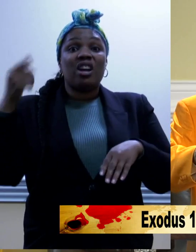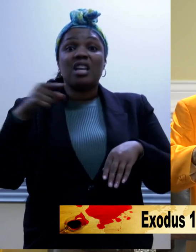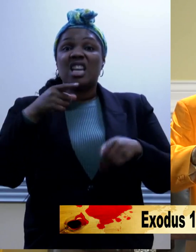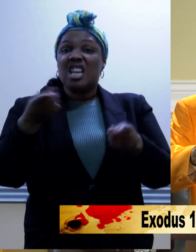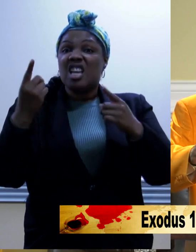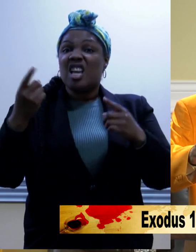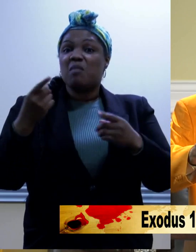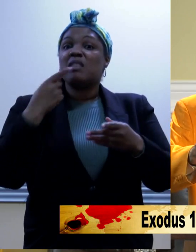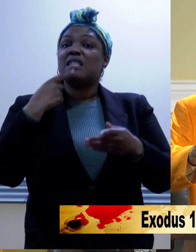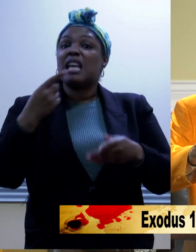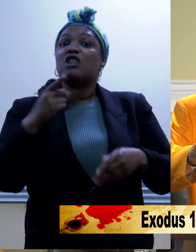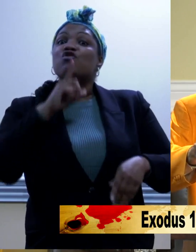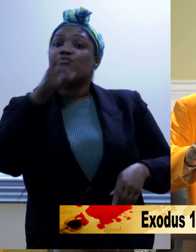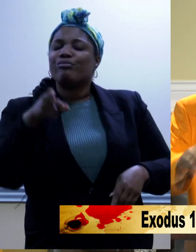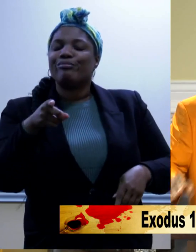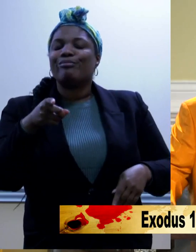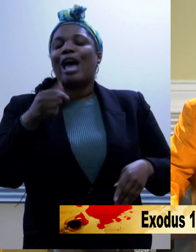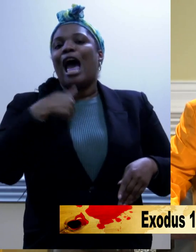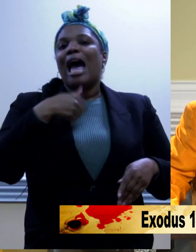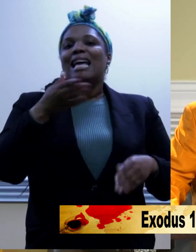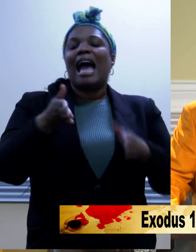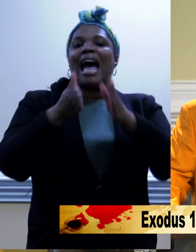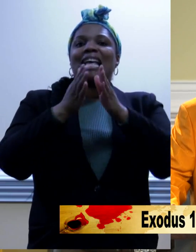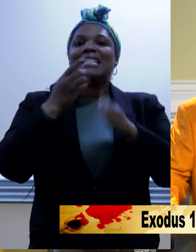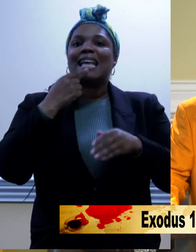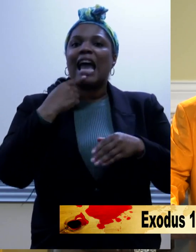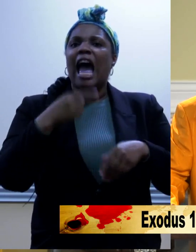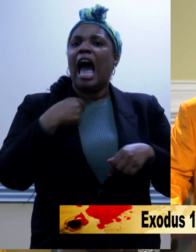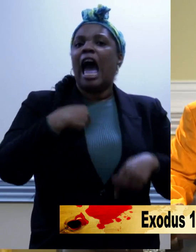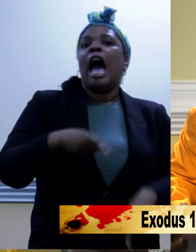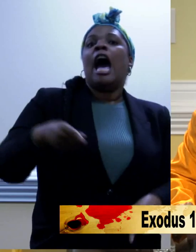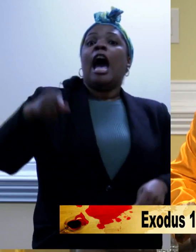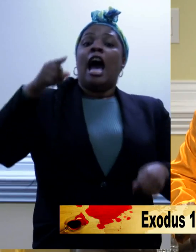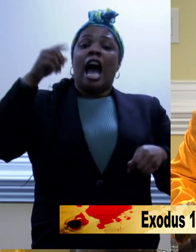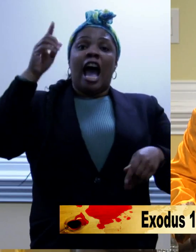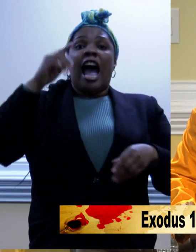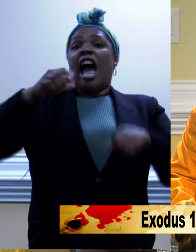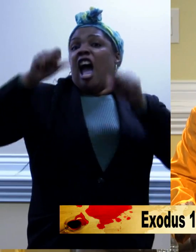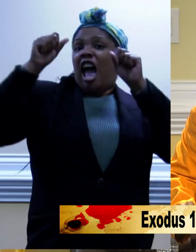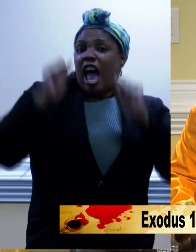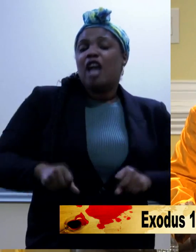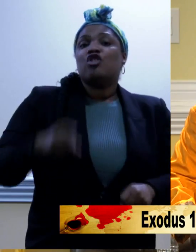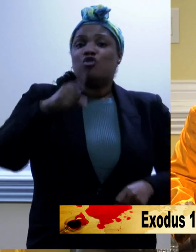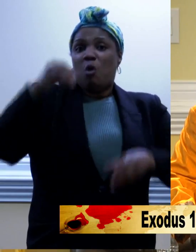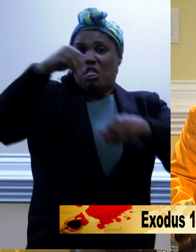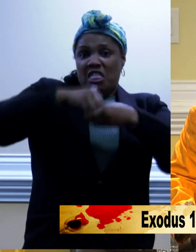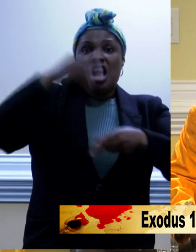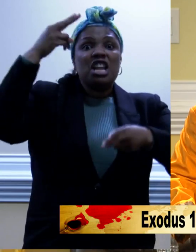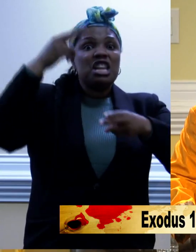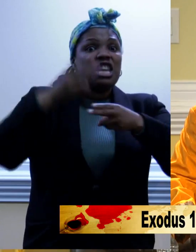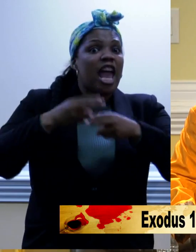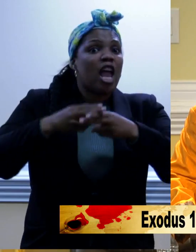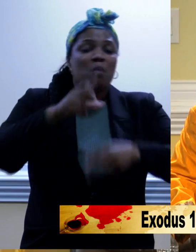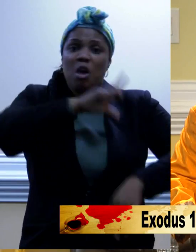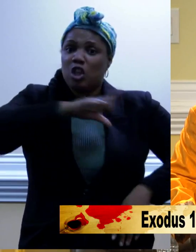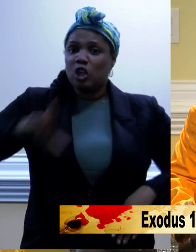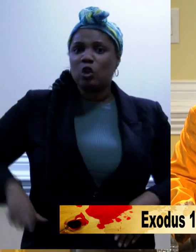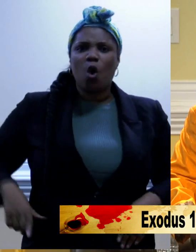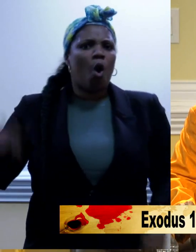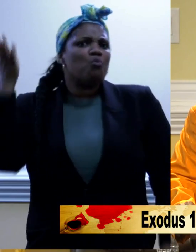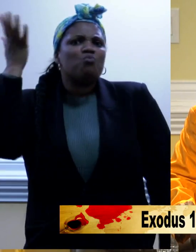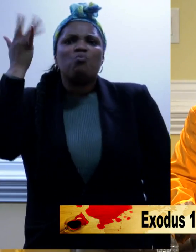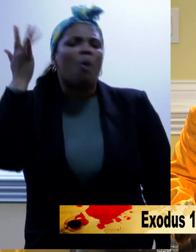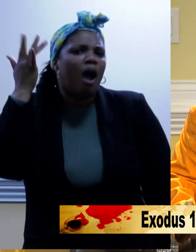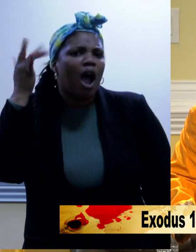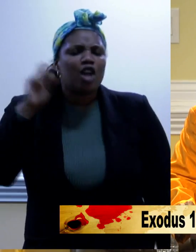to do to get him to come clean? I said, I adjure you in the name of the Lord. Tell me why you changed